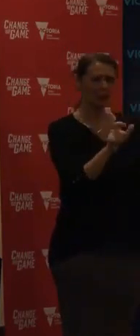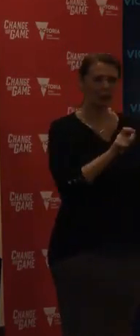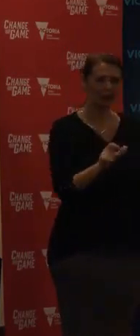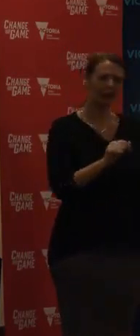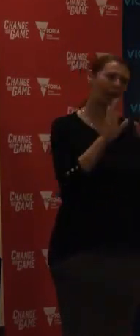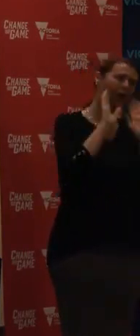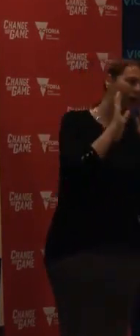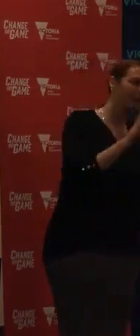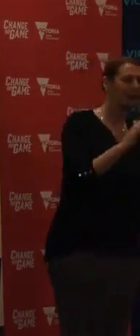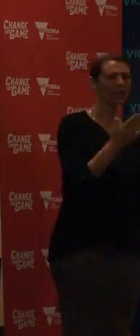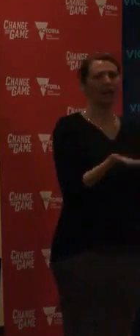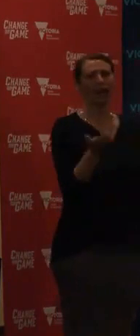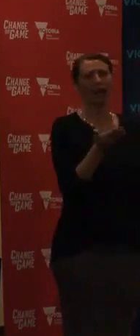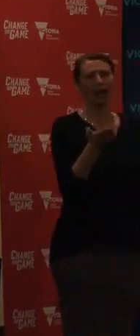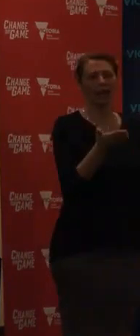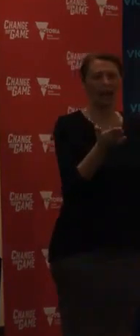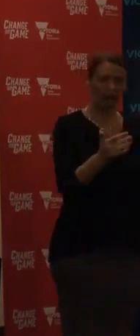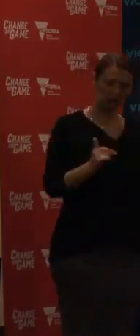What wonderfully,